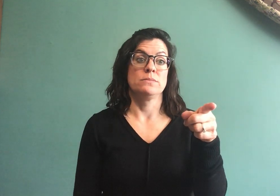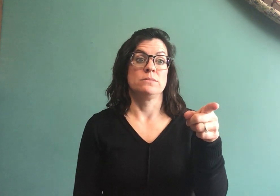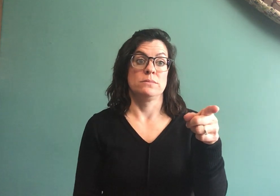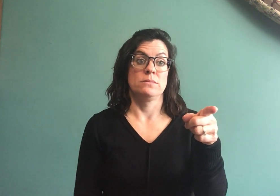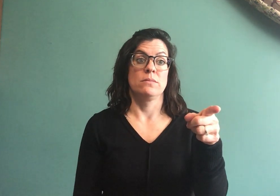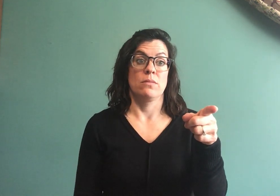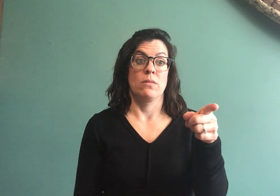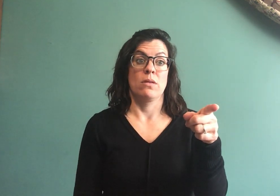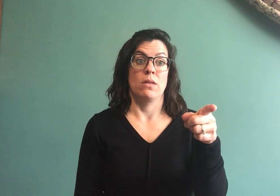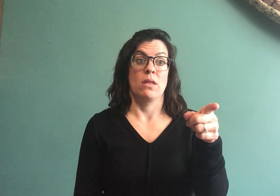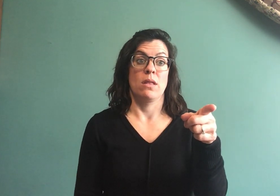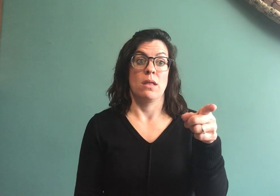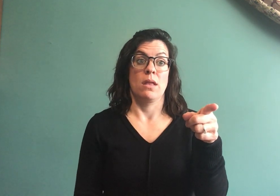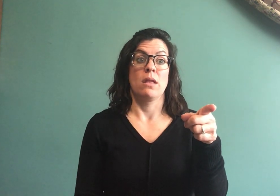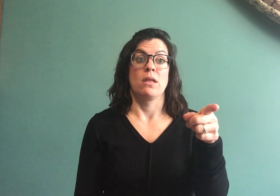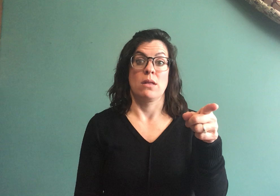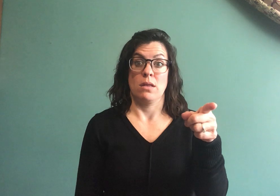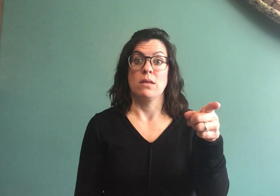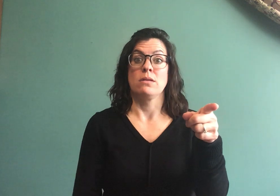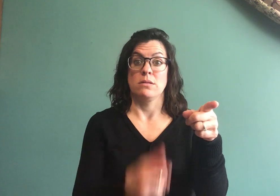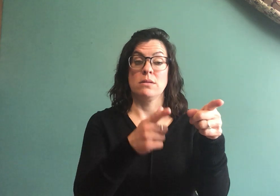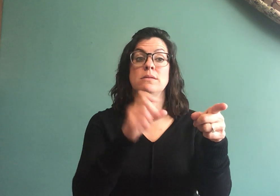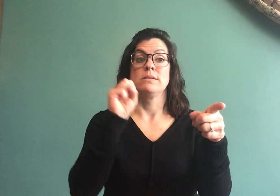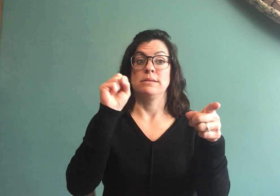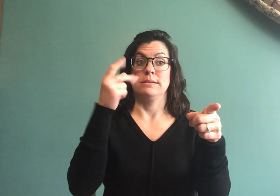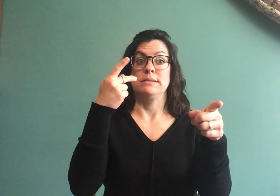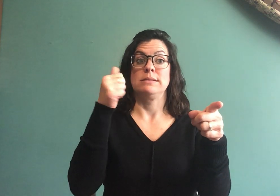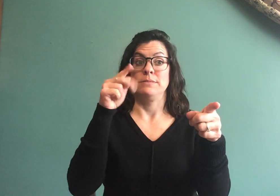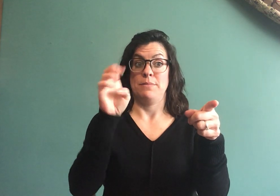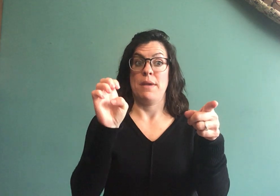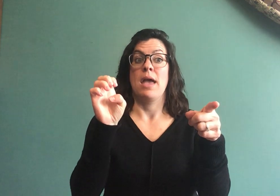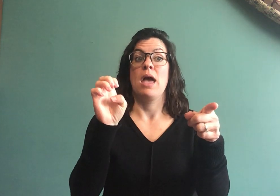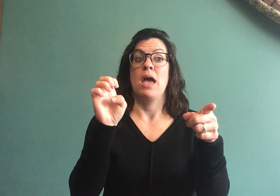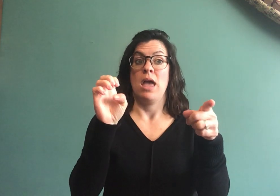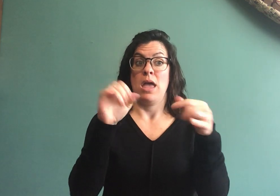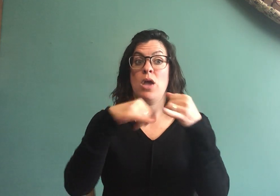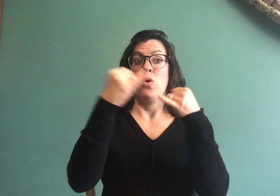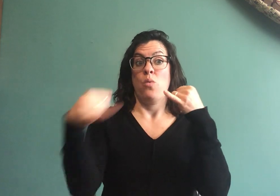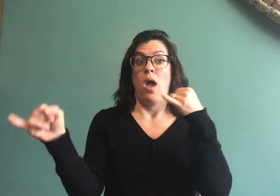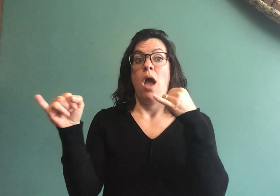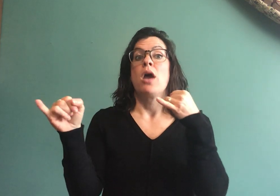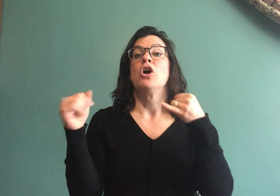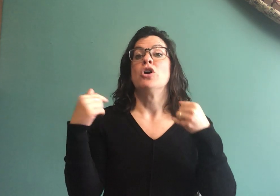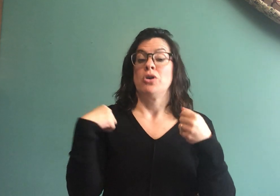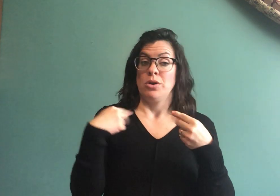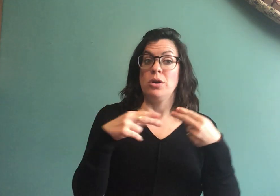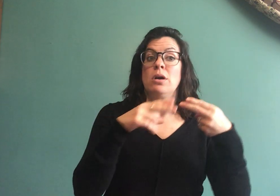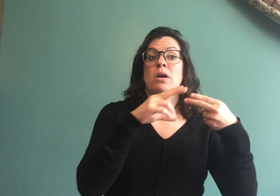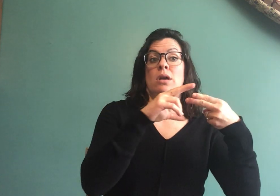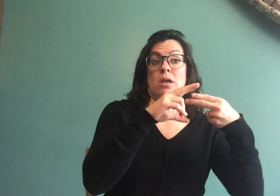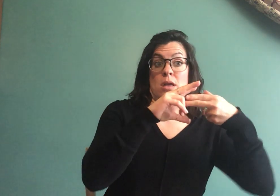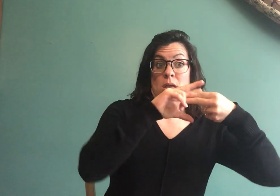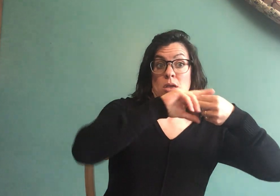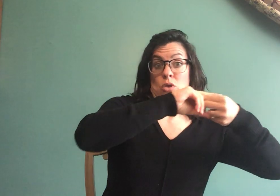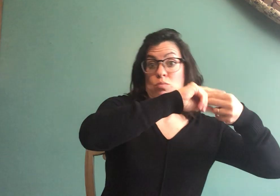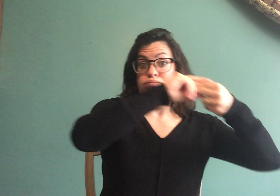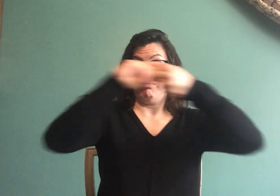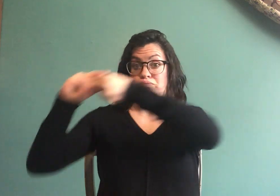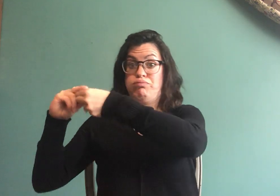Yeah. Okay, is that a safe way to do it? Sure is, because now I didn't have to put a fish through there at all.